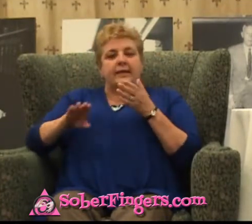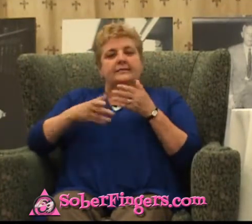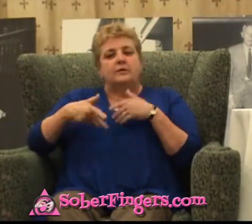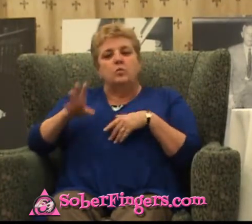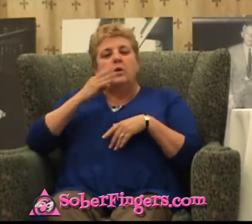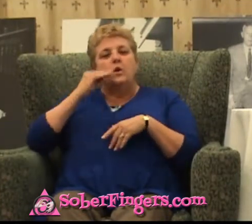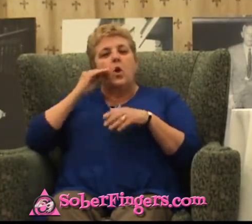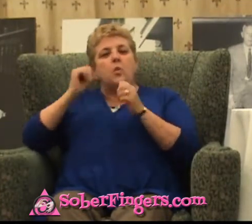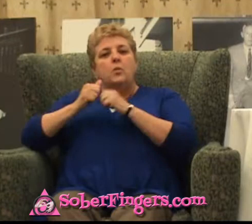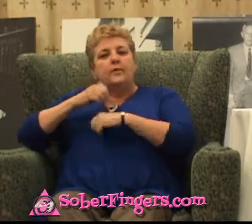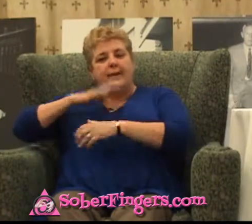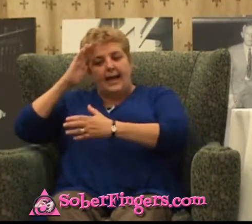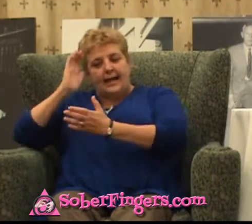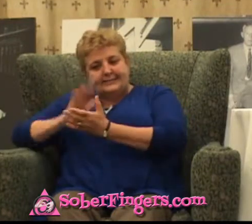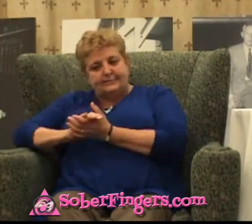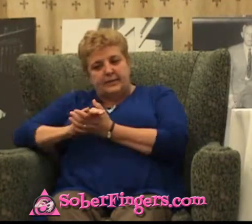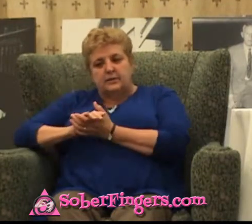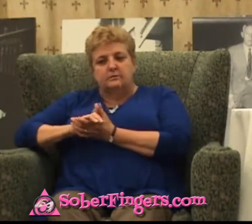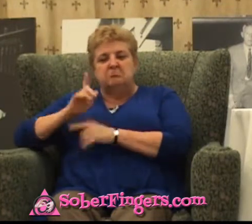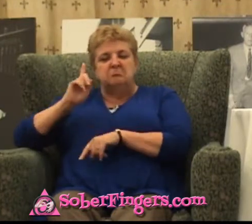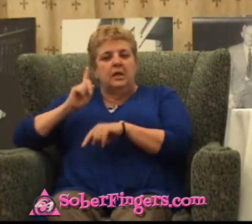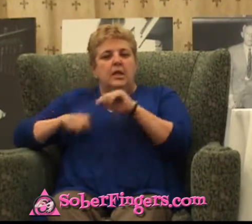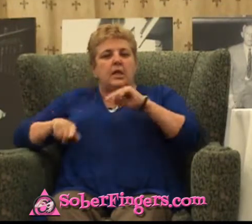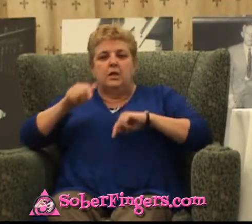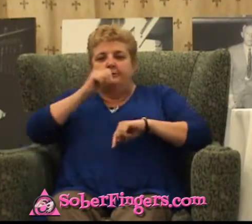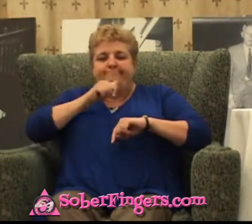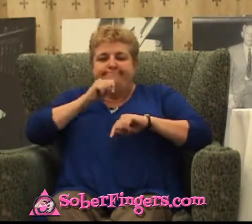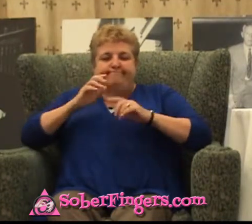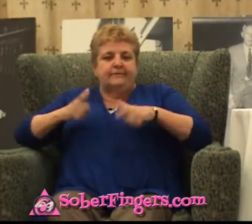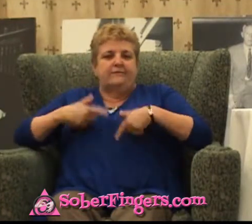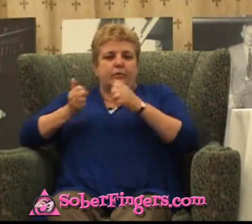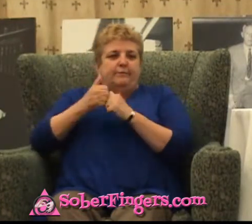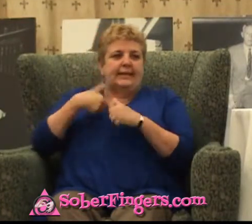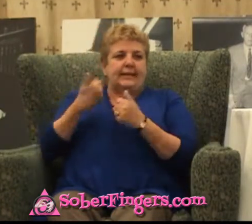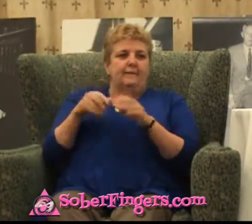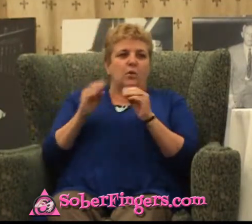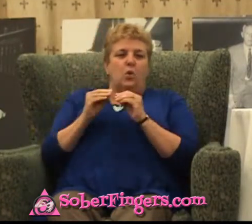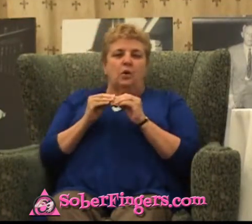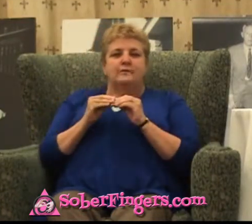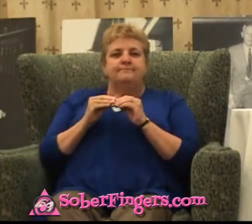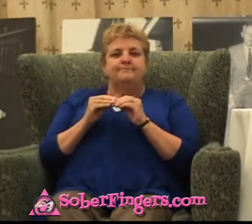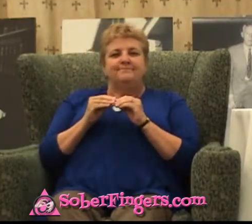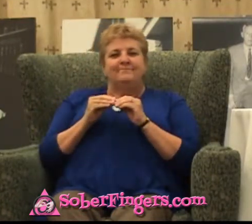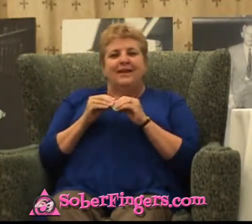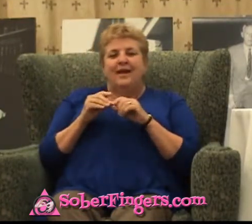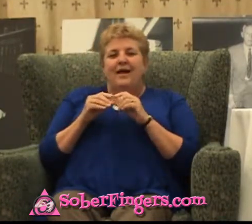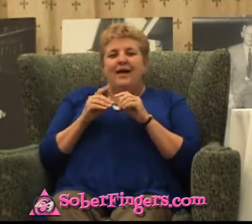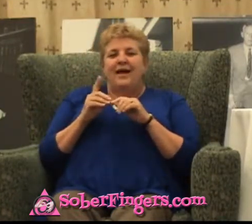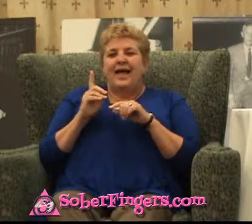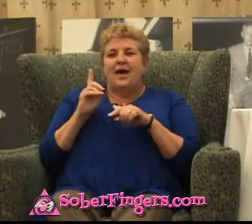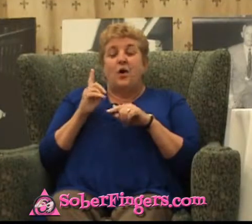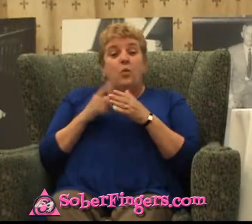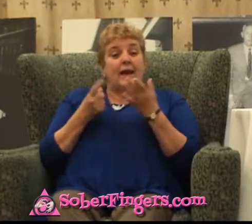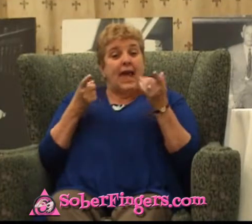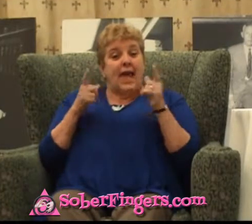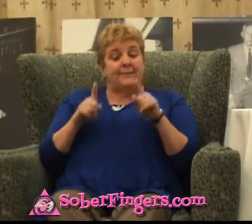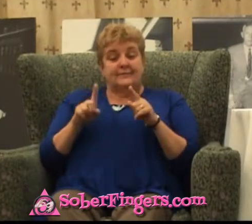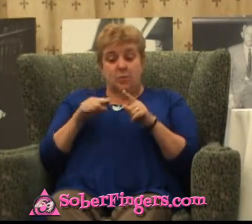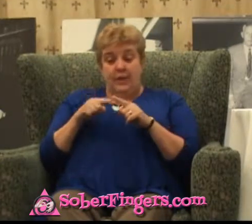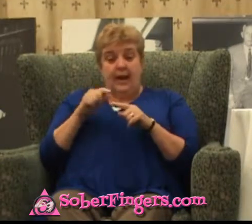longer. Just couldn't take living with a dry alcoholic without a program, because see what happens? When I'm just not drinking